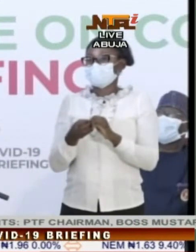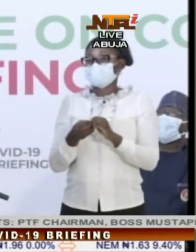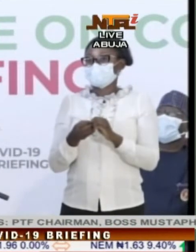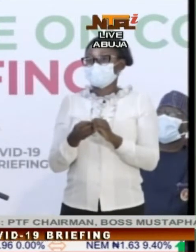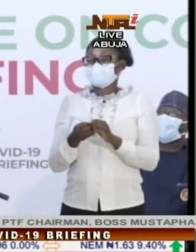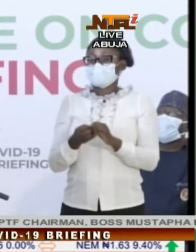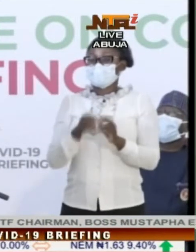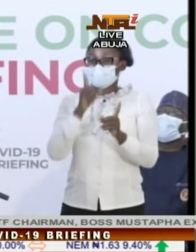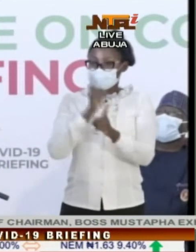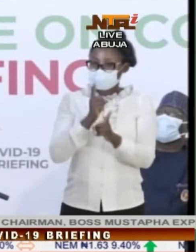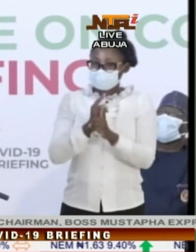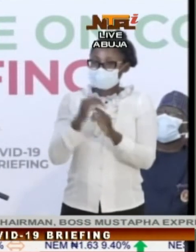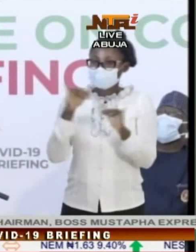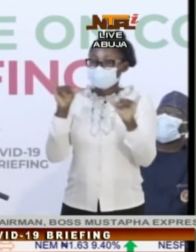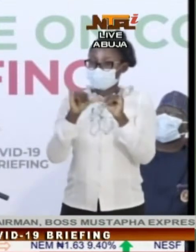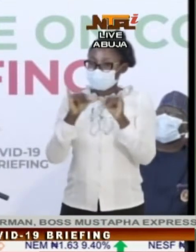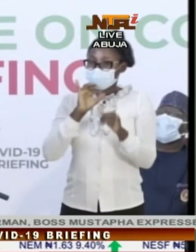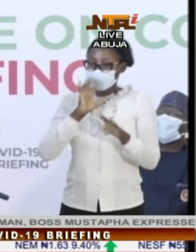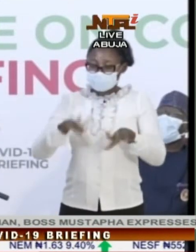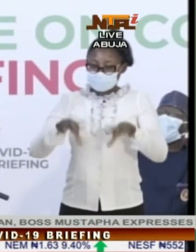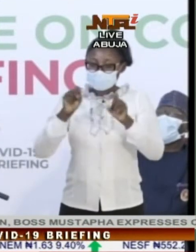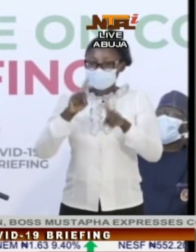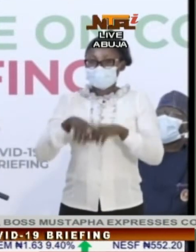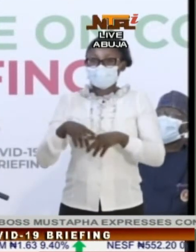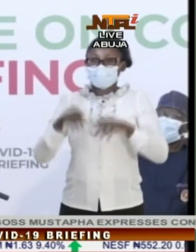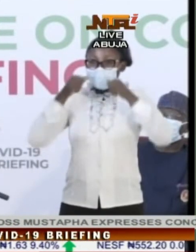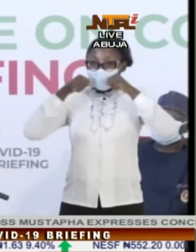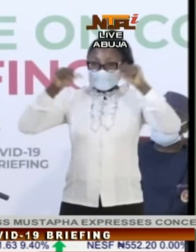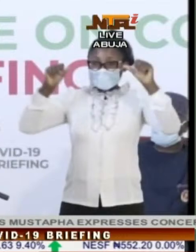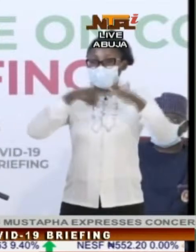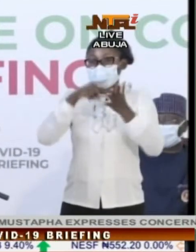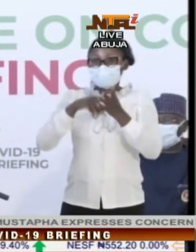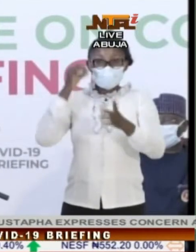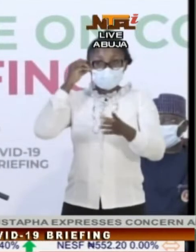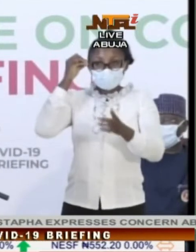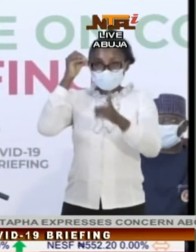Appropriate measures are being taken to achieve these objectives.